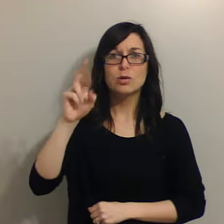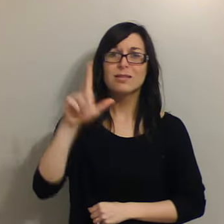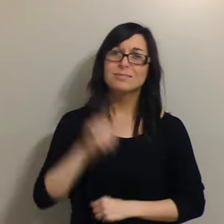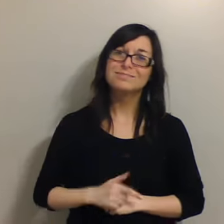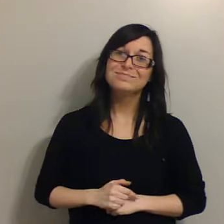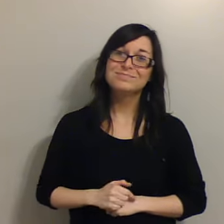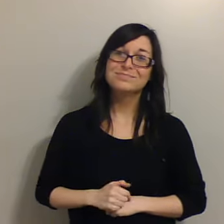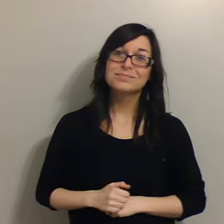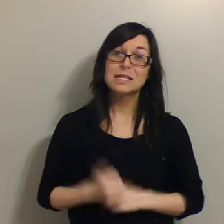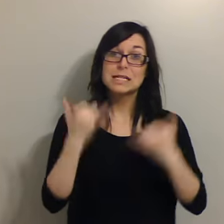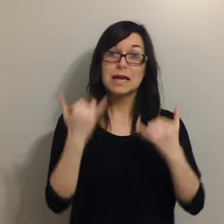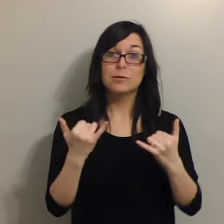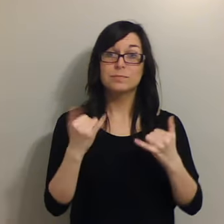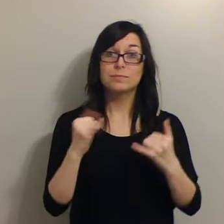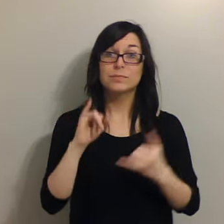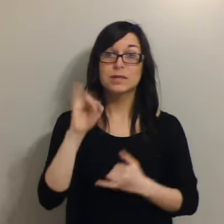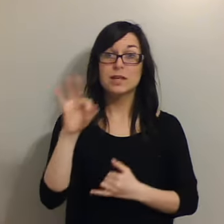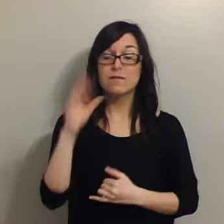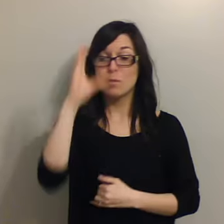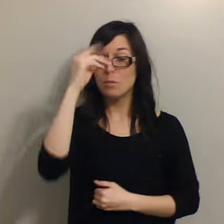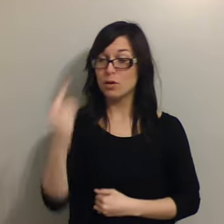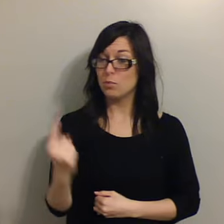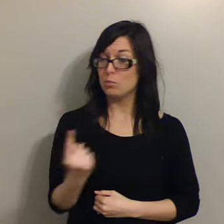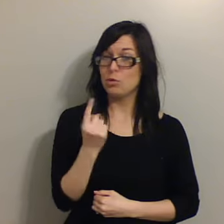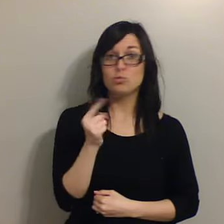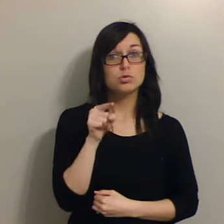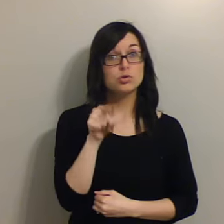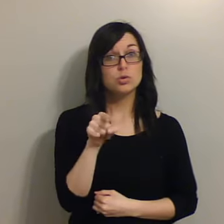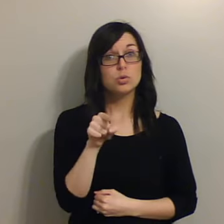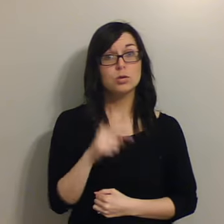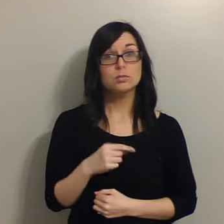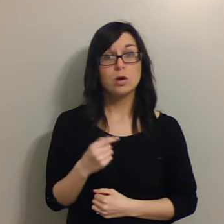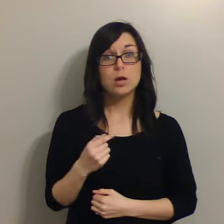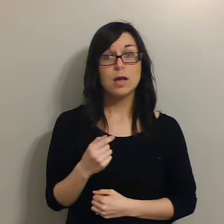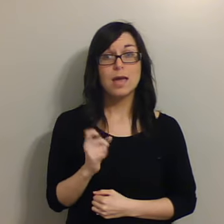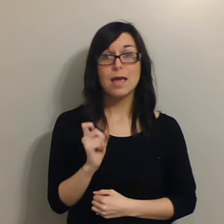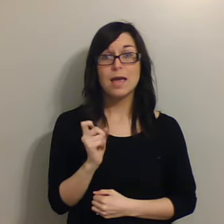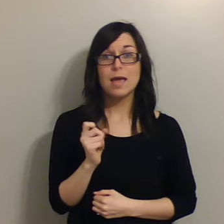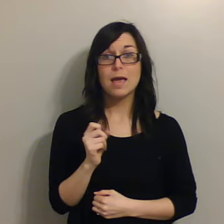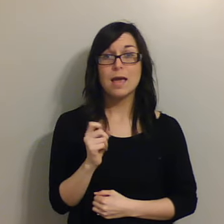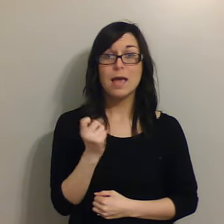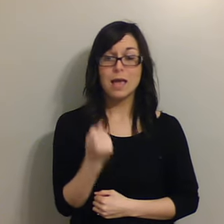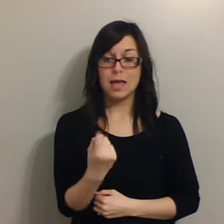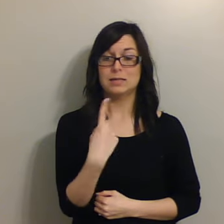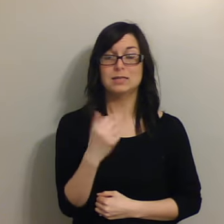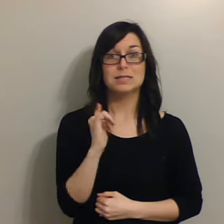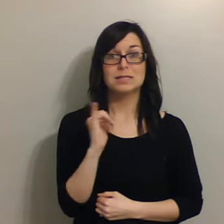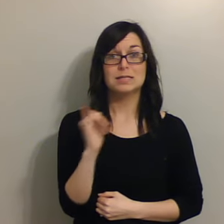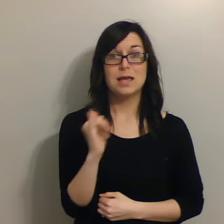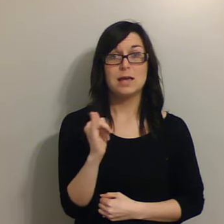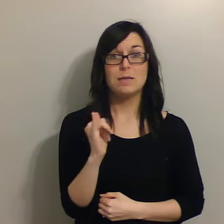The little boy approached you and asked you, What are you doing? How would you respond?